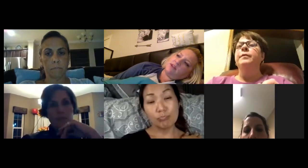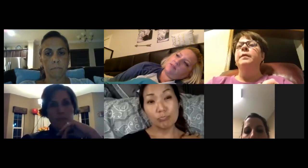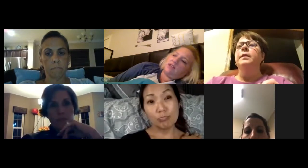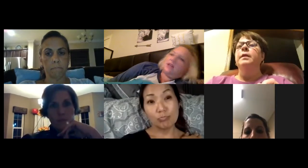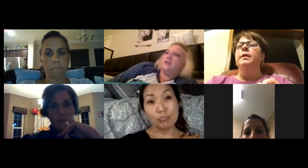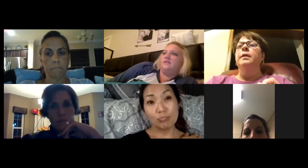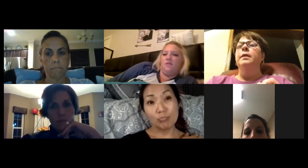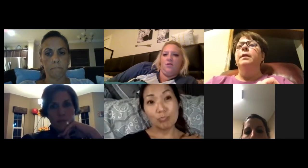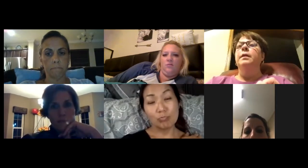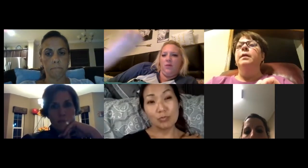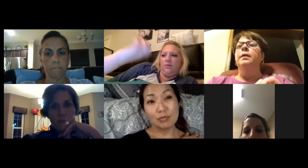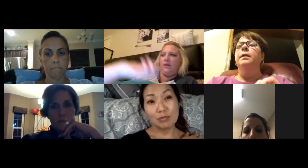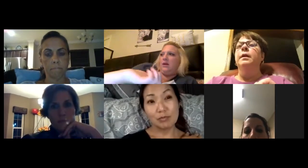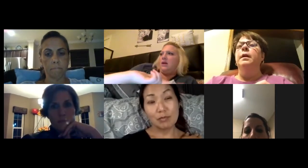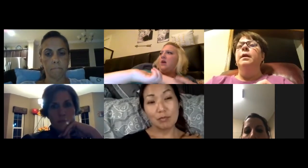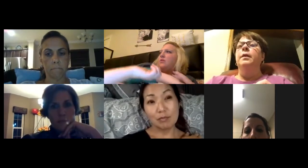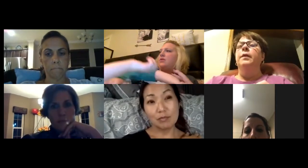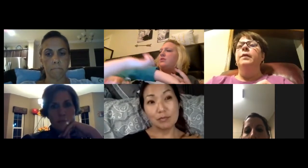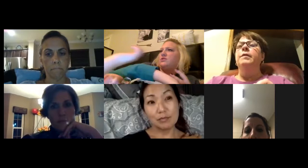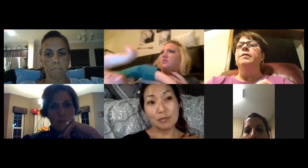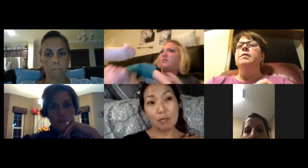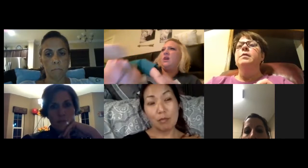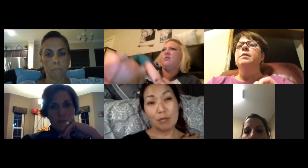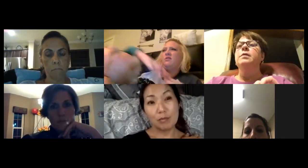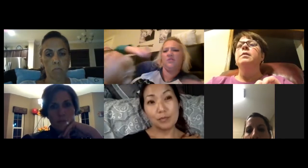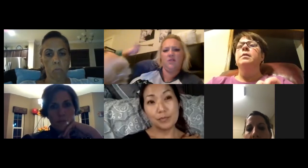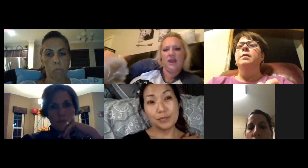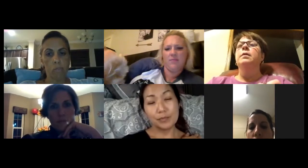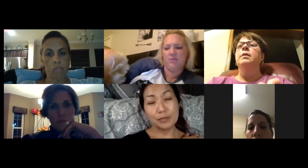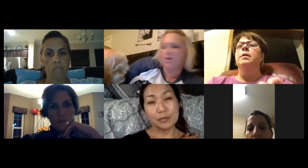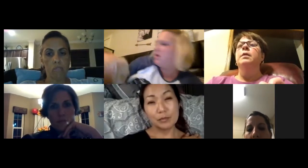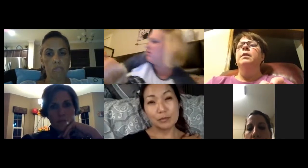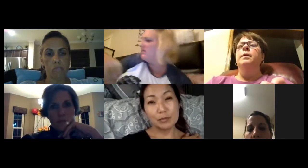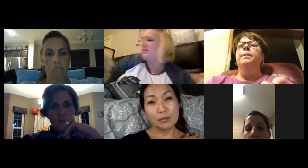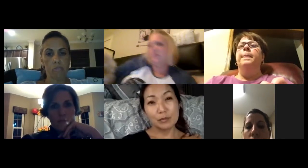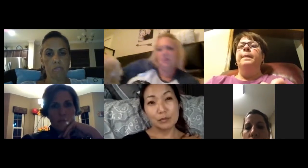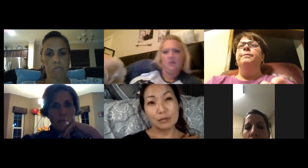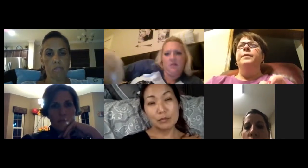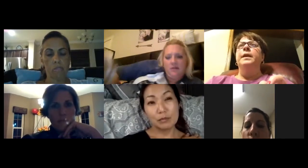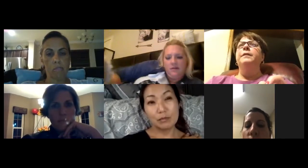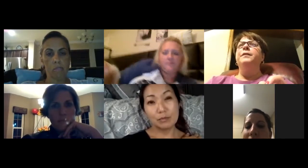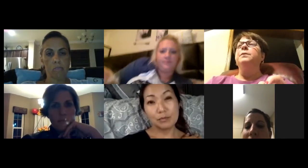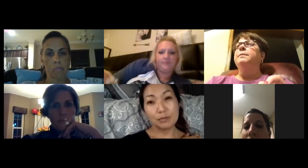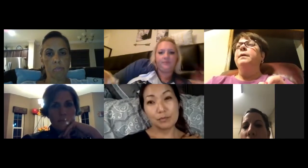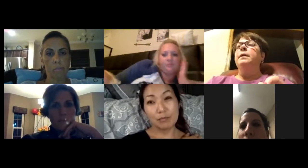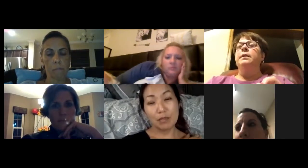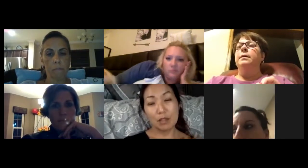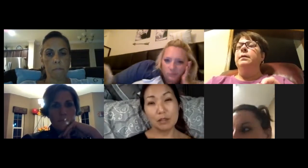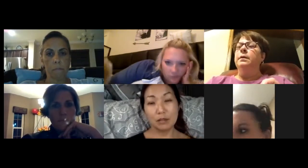the kids. So probably an hour or so. I can't remember. And because you spend different time in